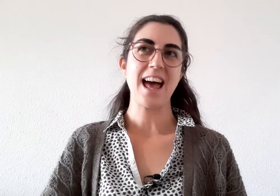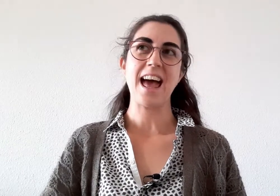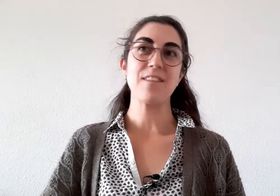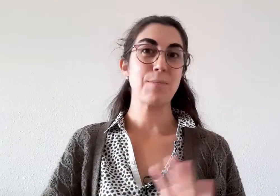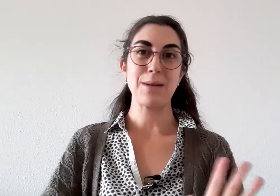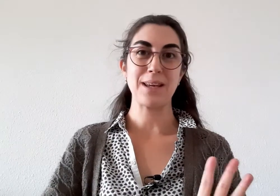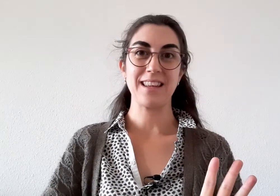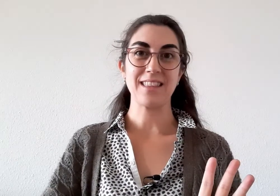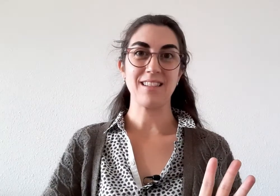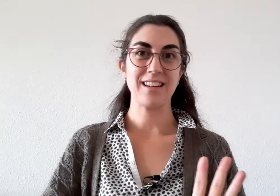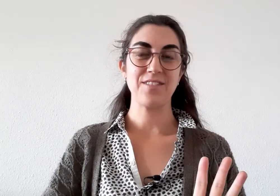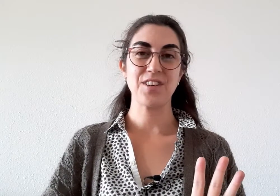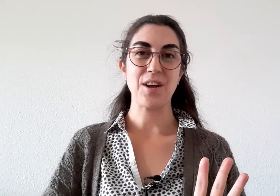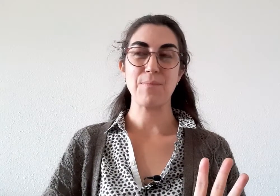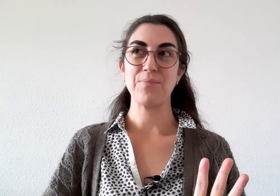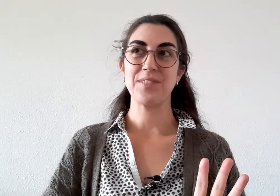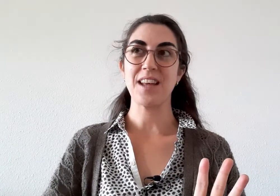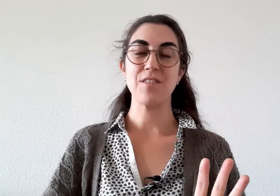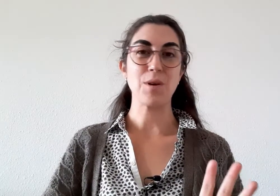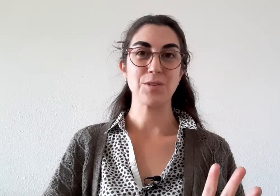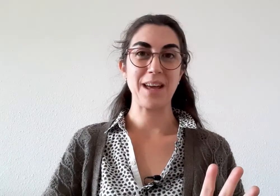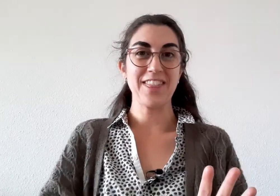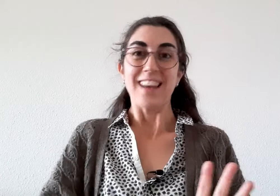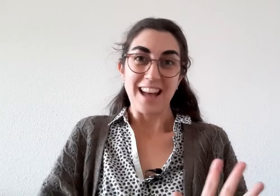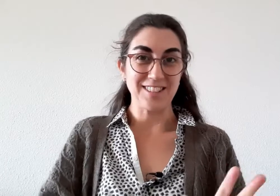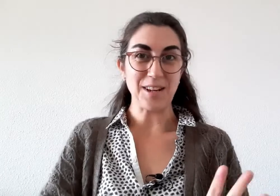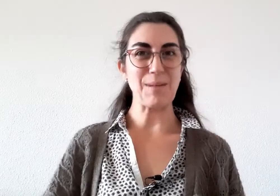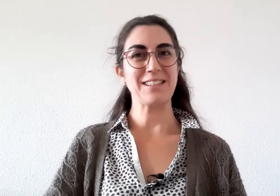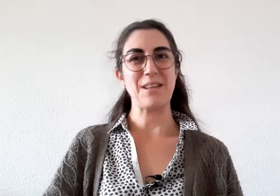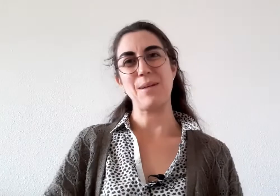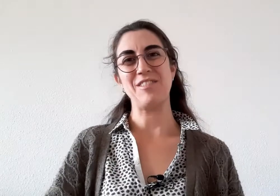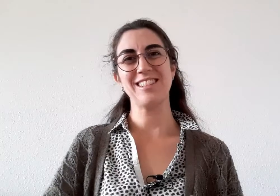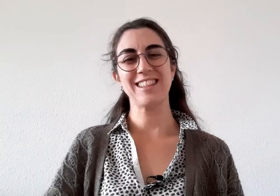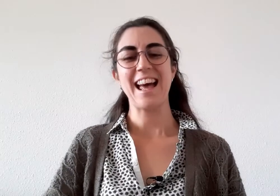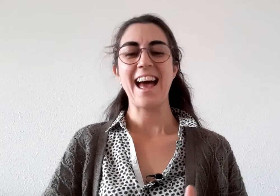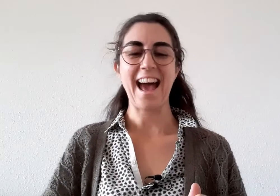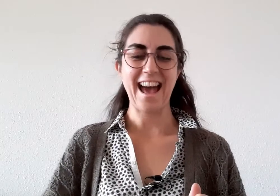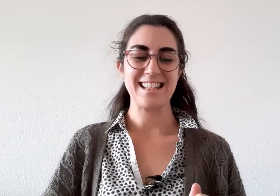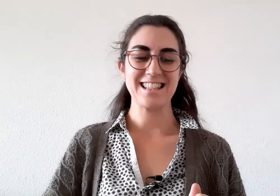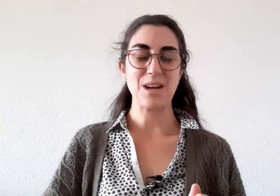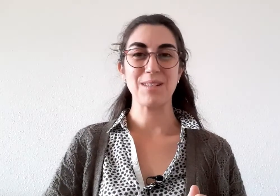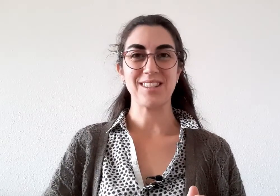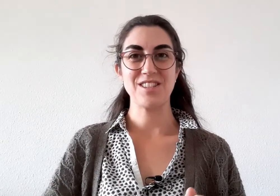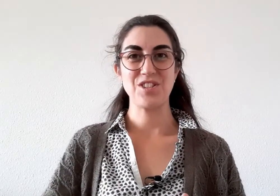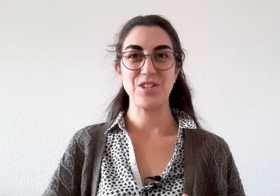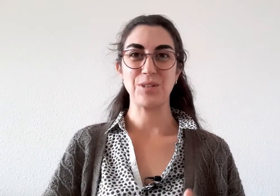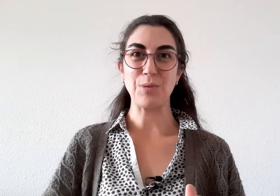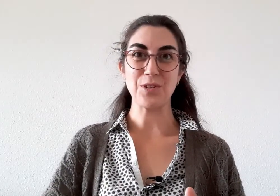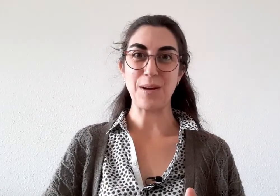Every baby that I've worked with has signed back to their parents, and I'm excited to support your family